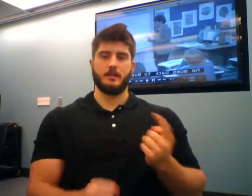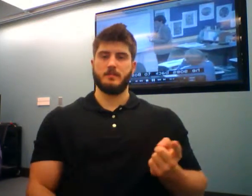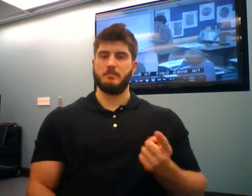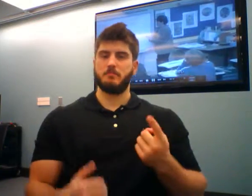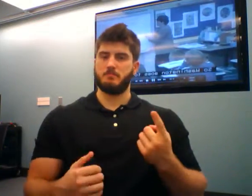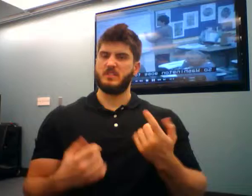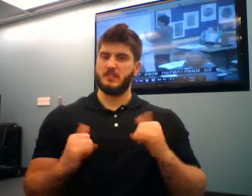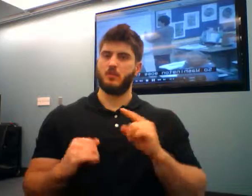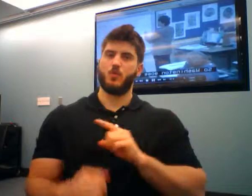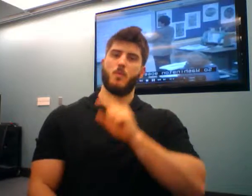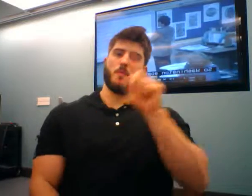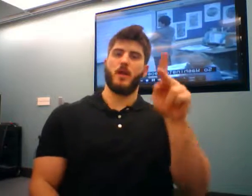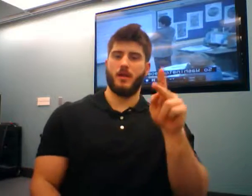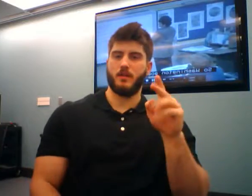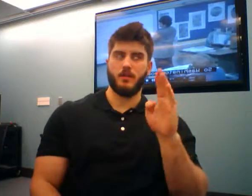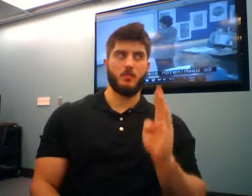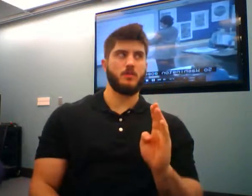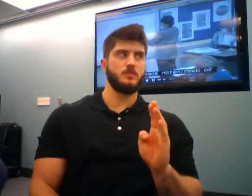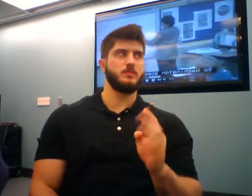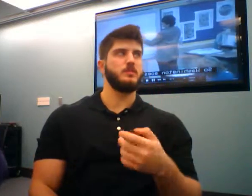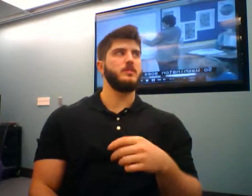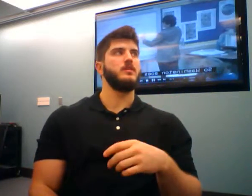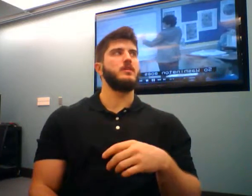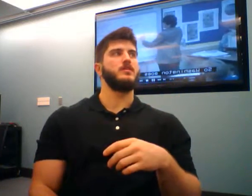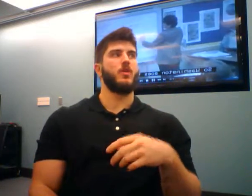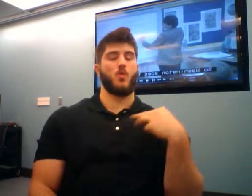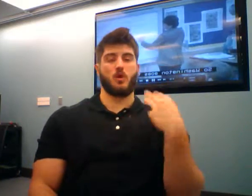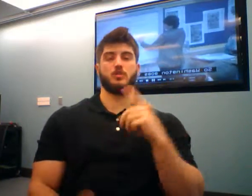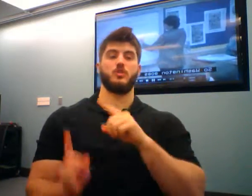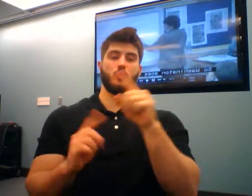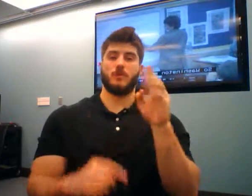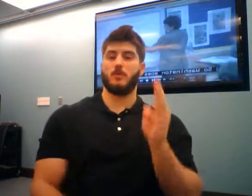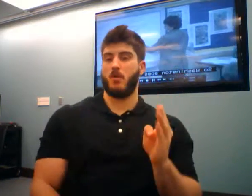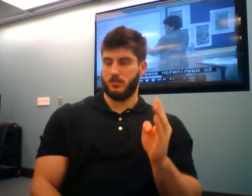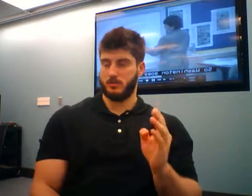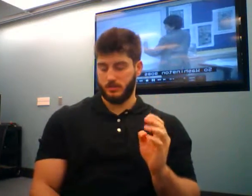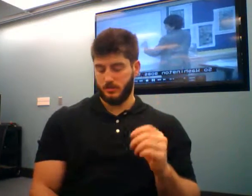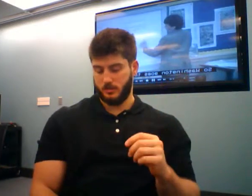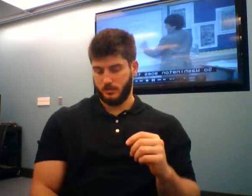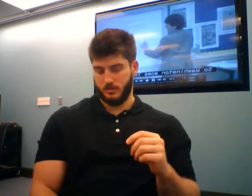Boston. So Washington goes to Boston.